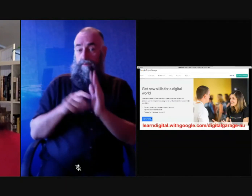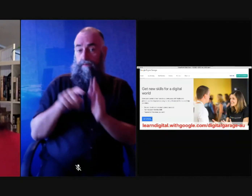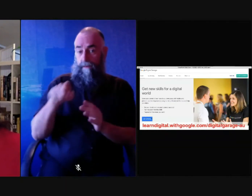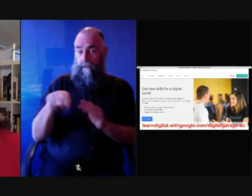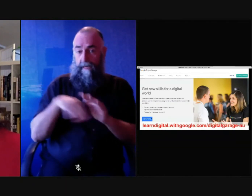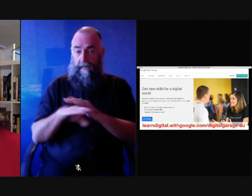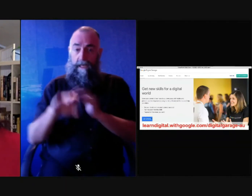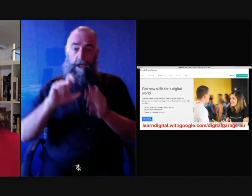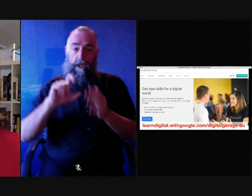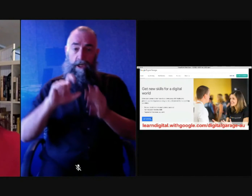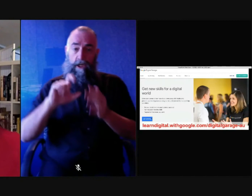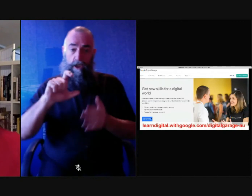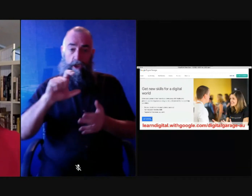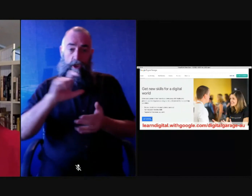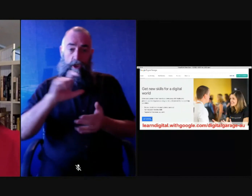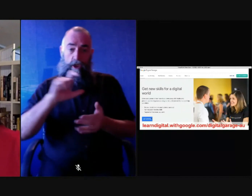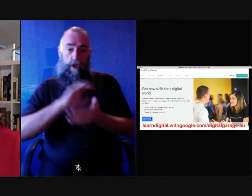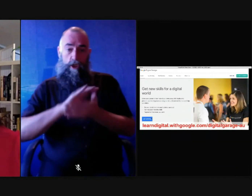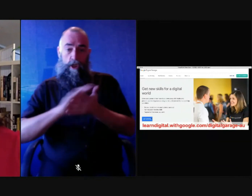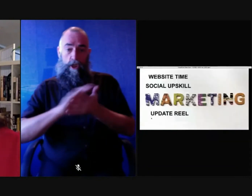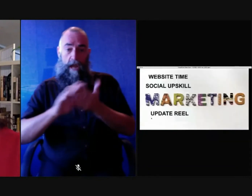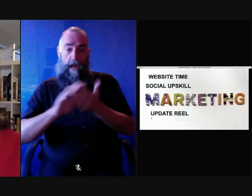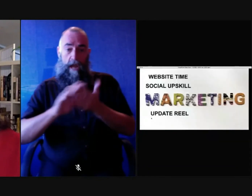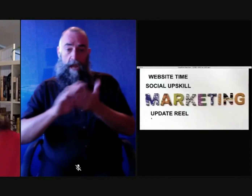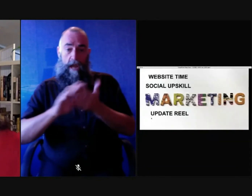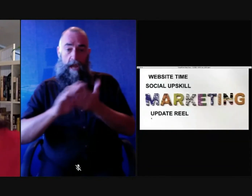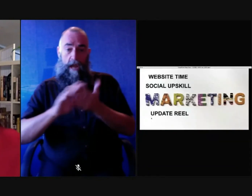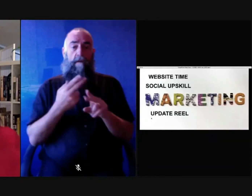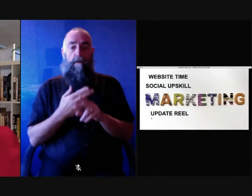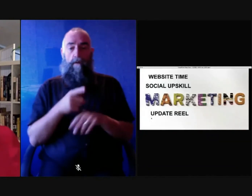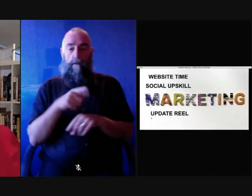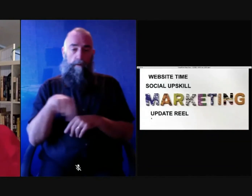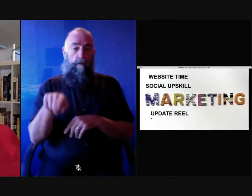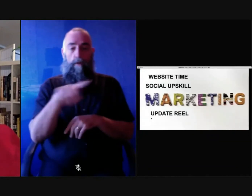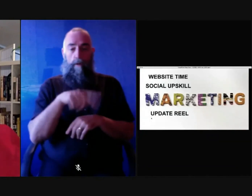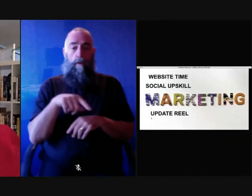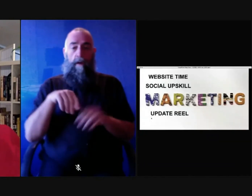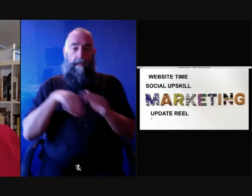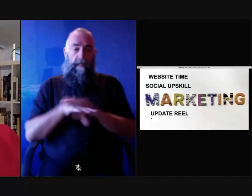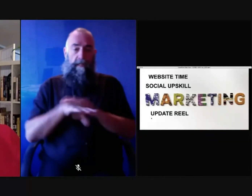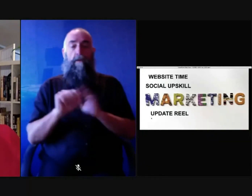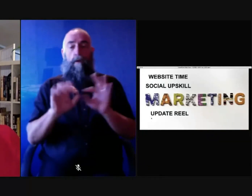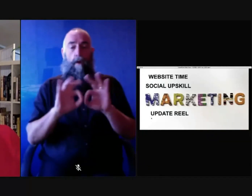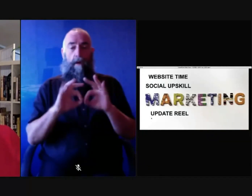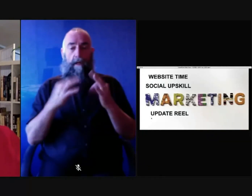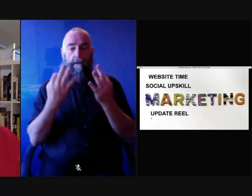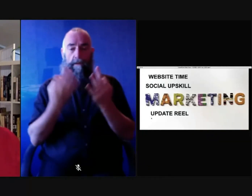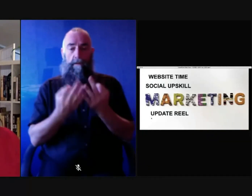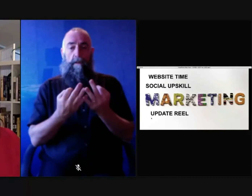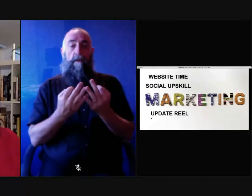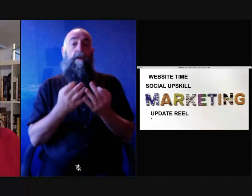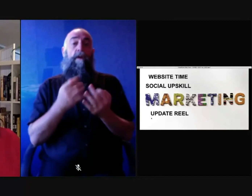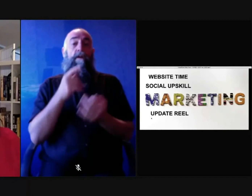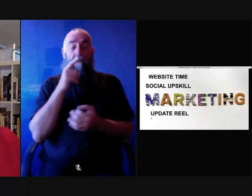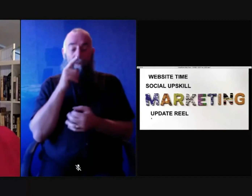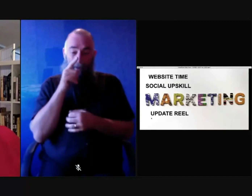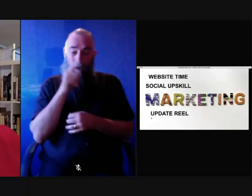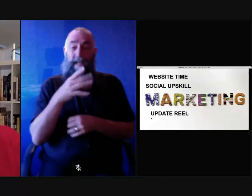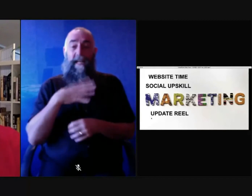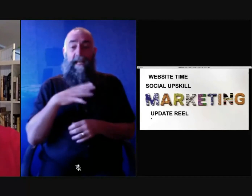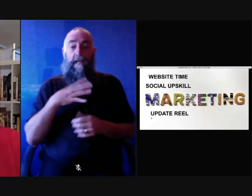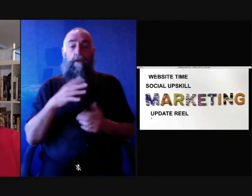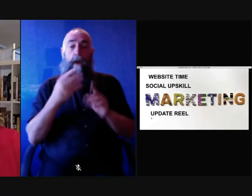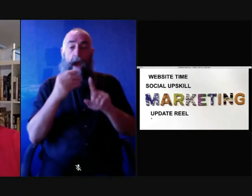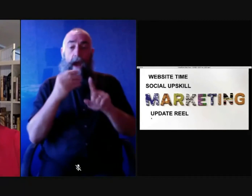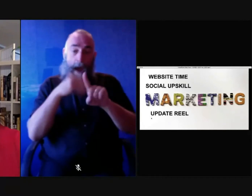Filmmakers amongst us and film organizations, which of course you all are, it's time to update your show reels. It's time